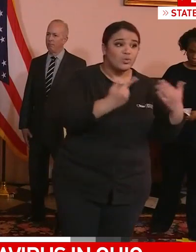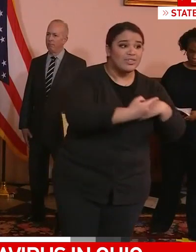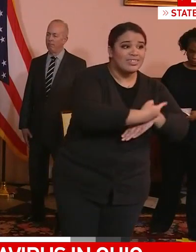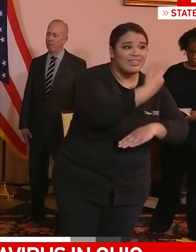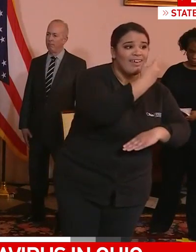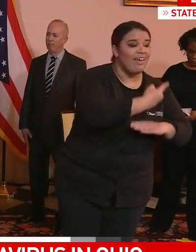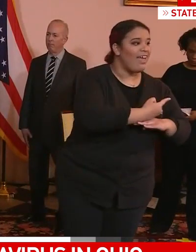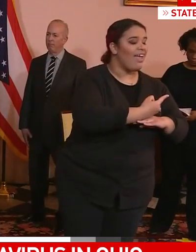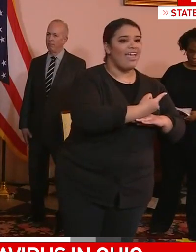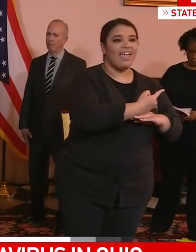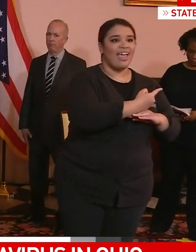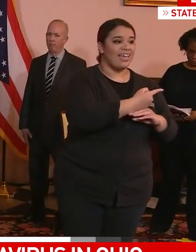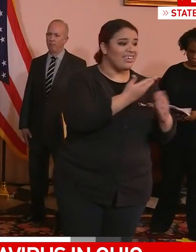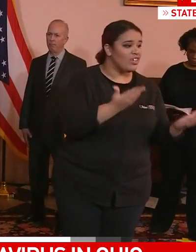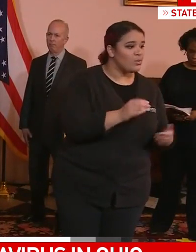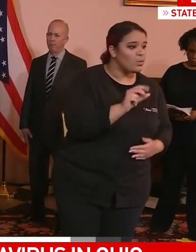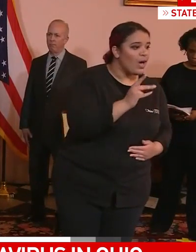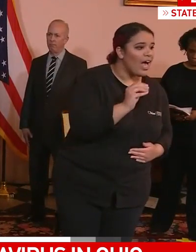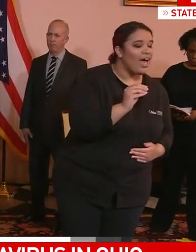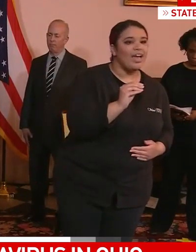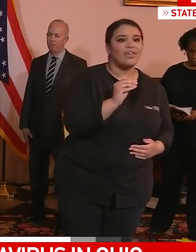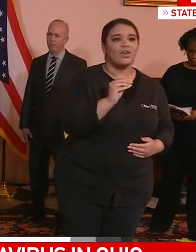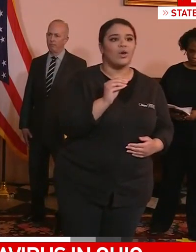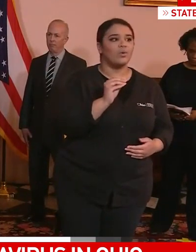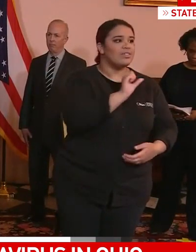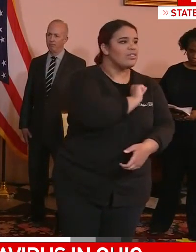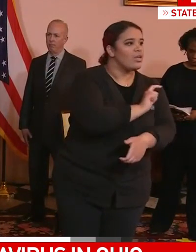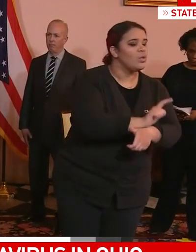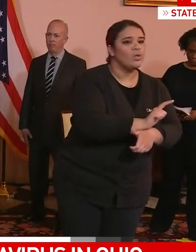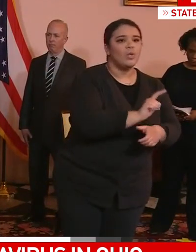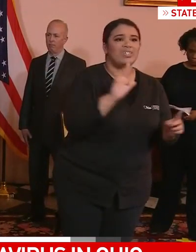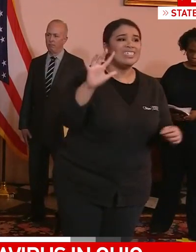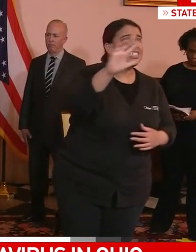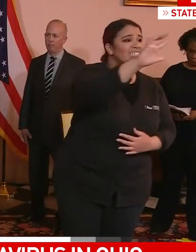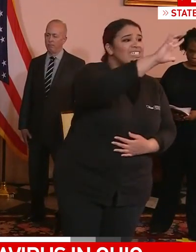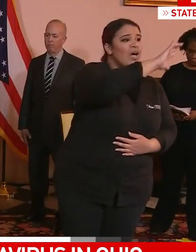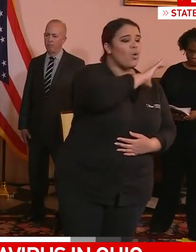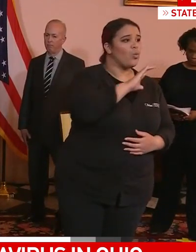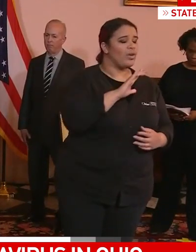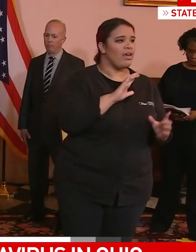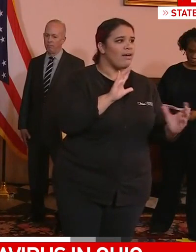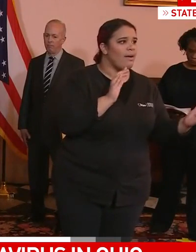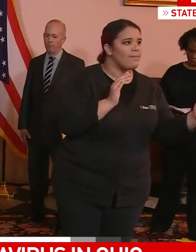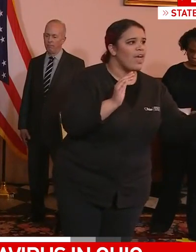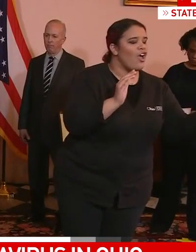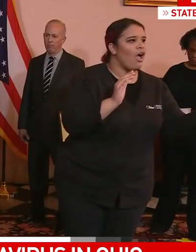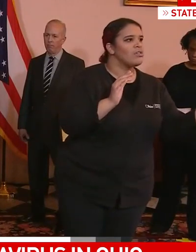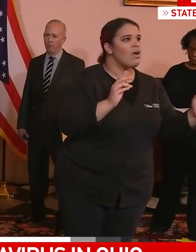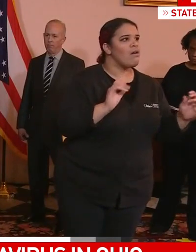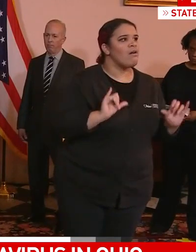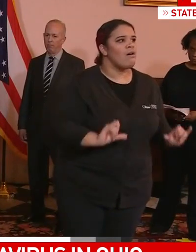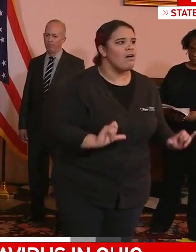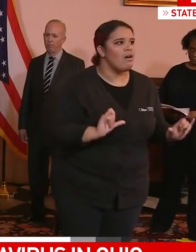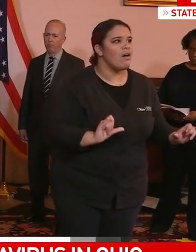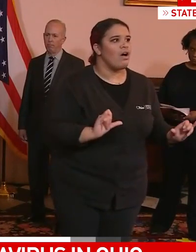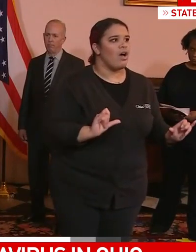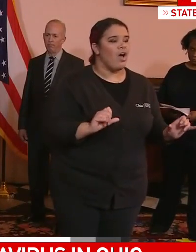Everything we do here in Ohio keeps us in St. Louis. We're blessed to have that colleague of mine, Bridget